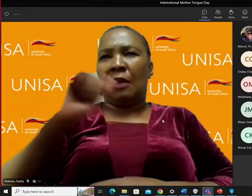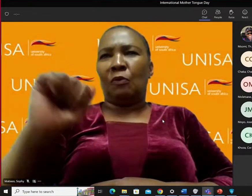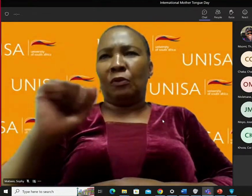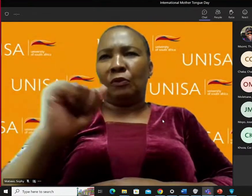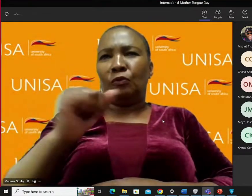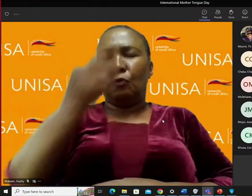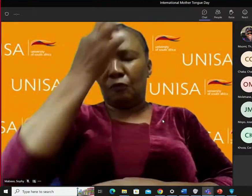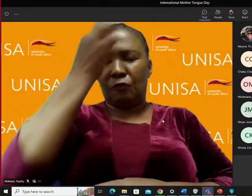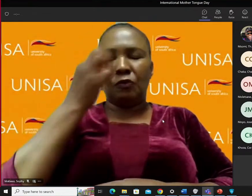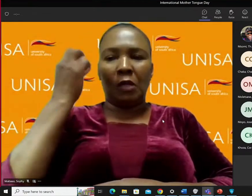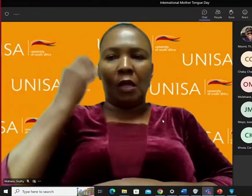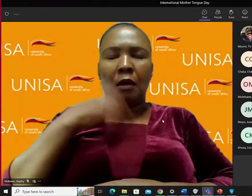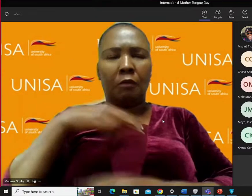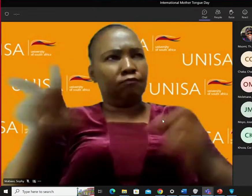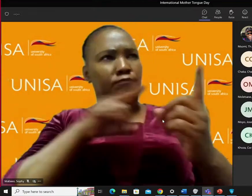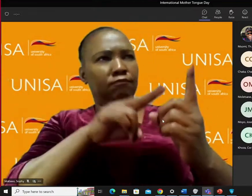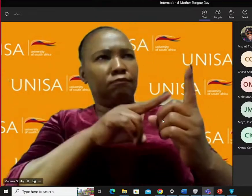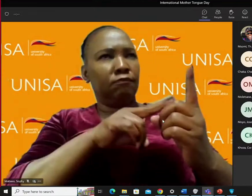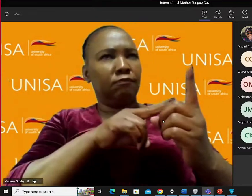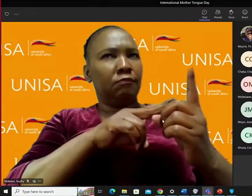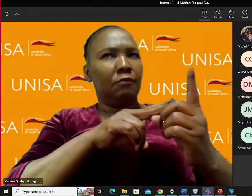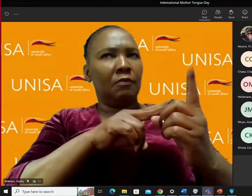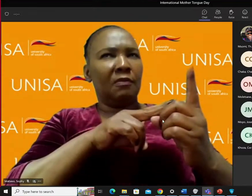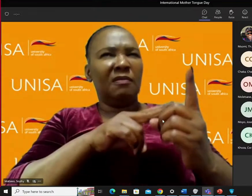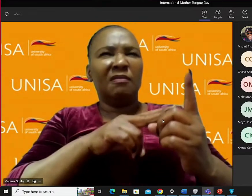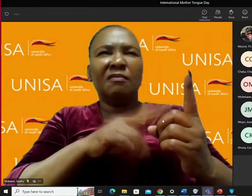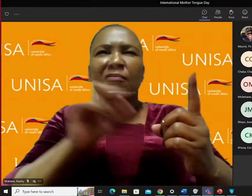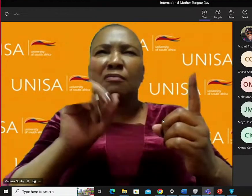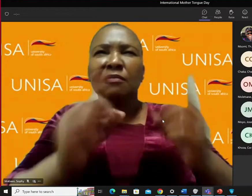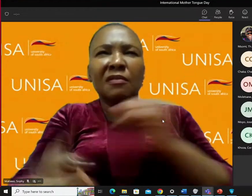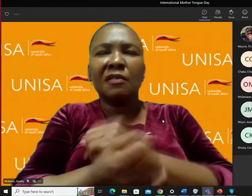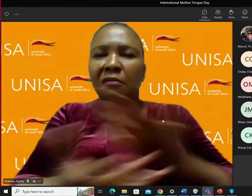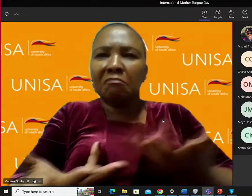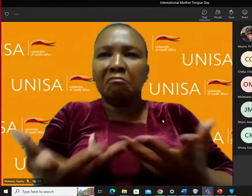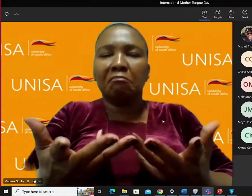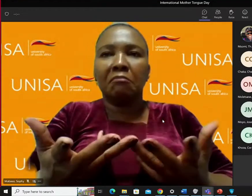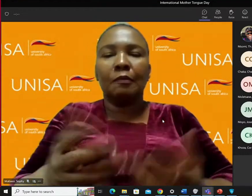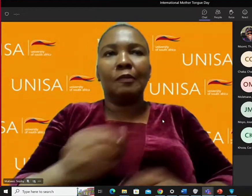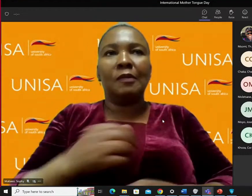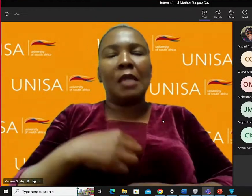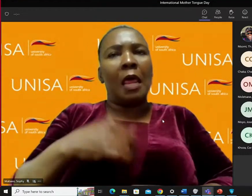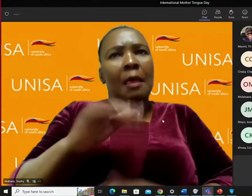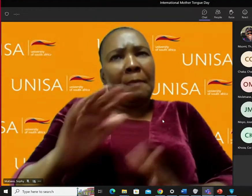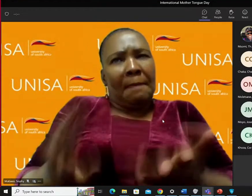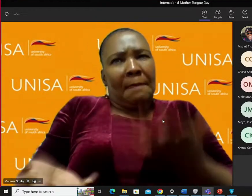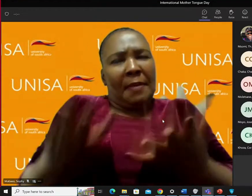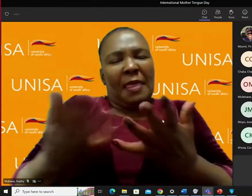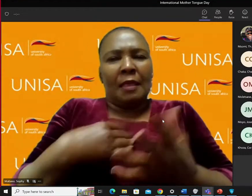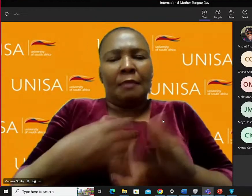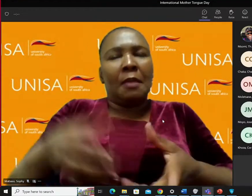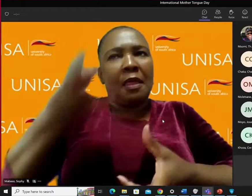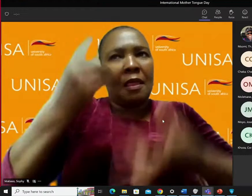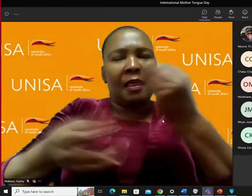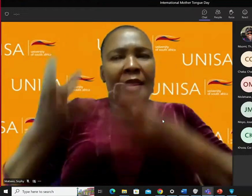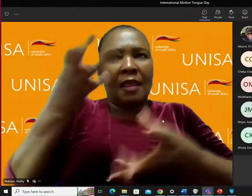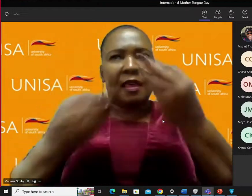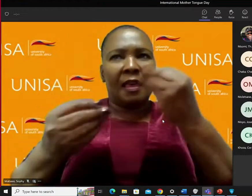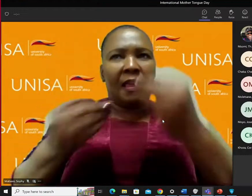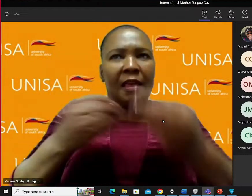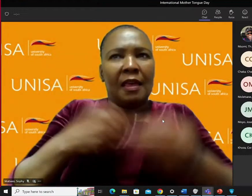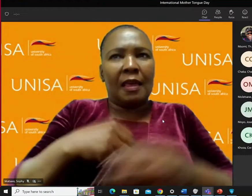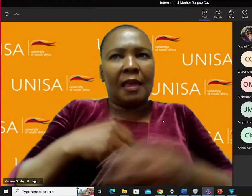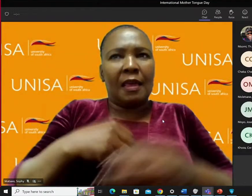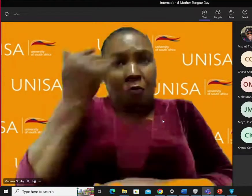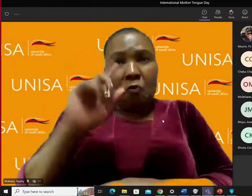here. So then I decided, you know what, survival. Maybe let me at least learn the word that says, I don't know what's happening